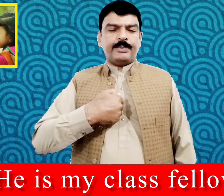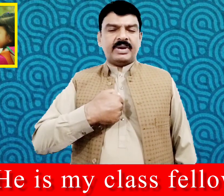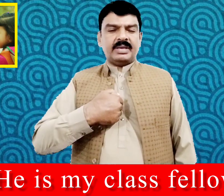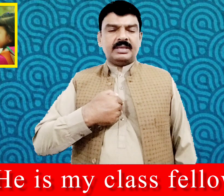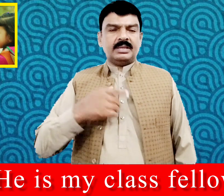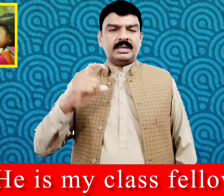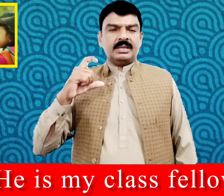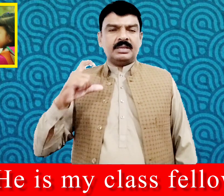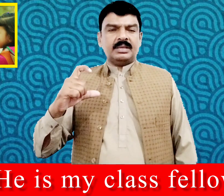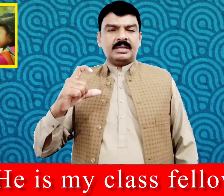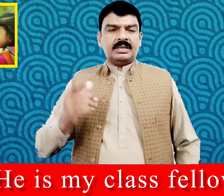my